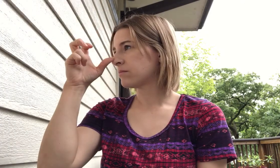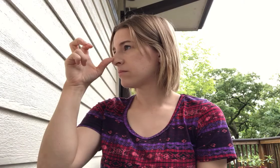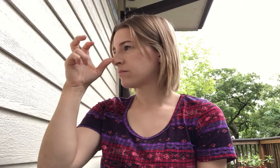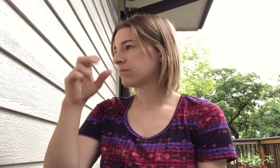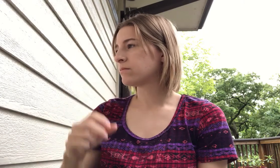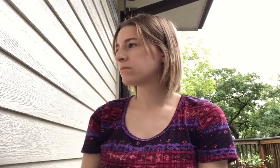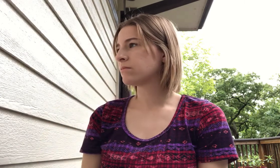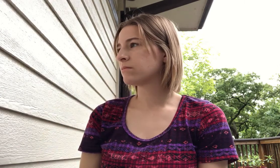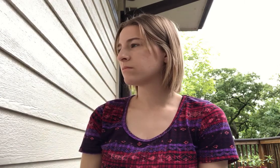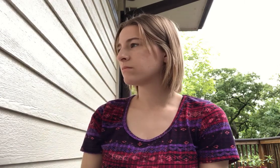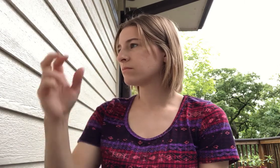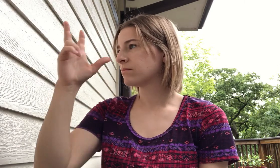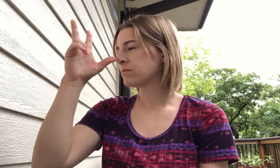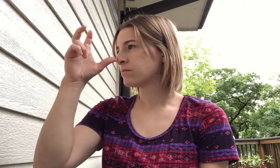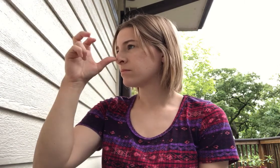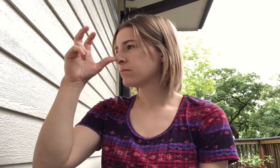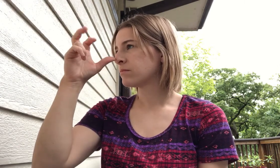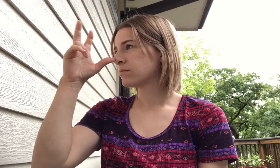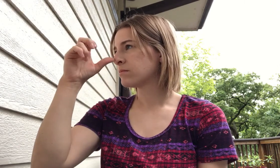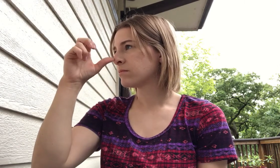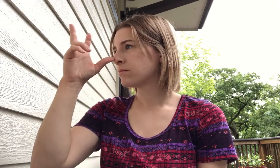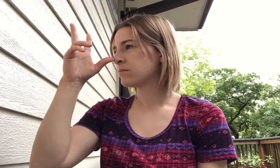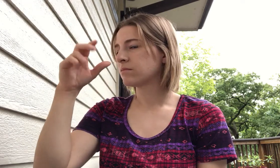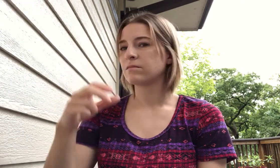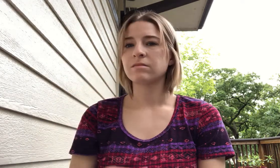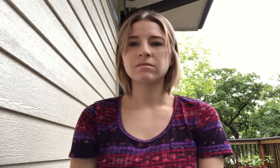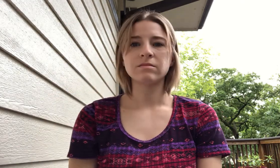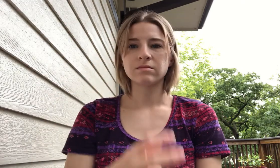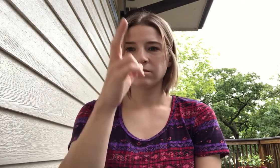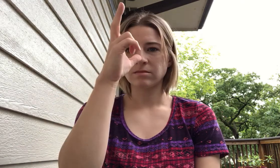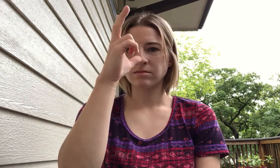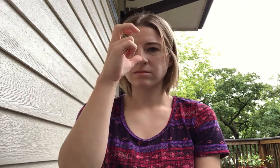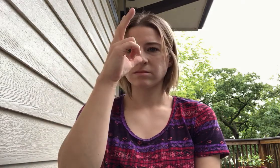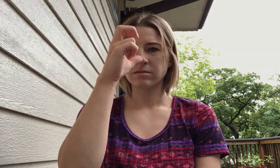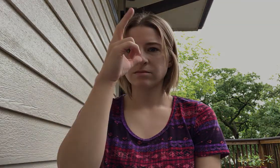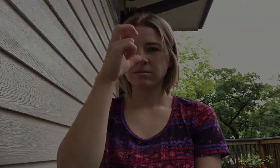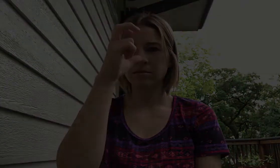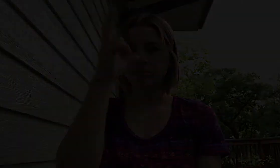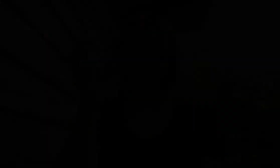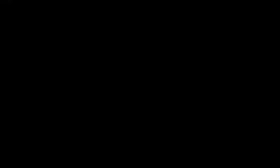legs all adult insects have. How many pairs of legs do you have?